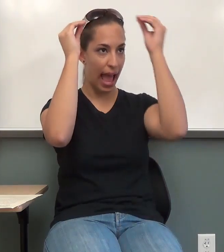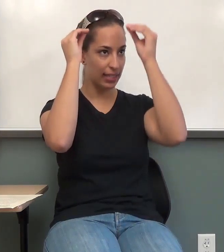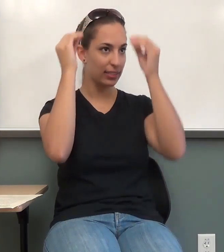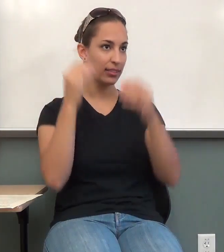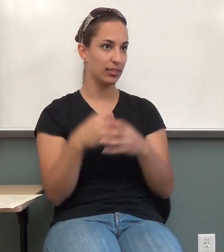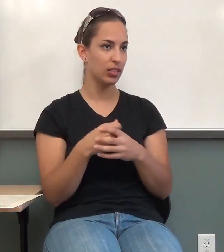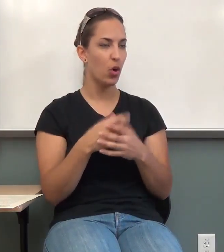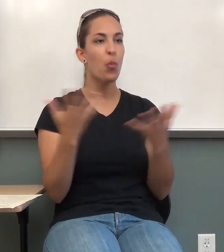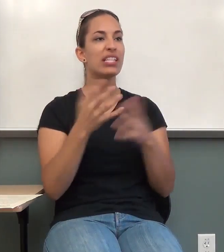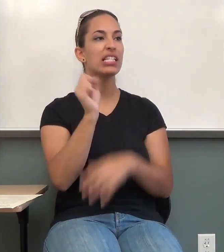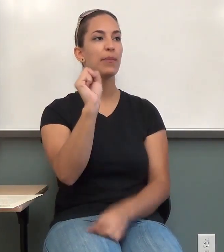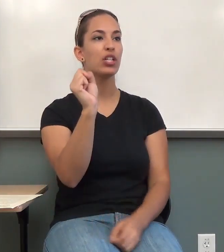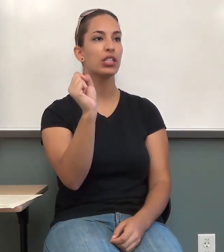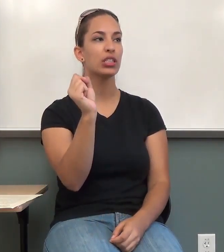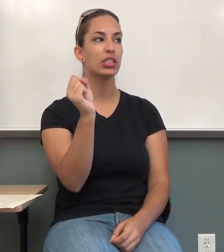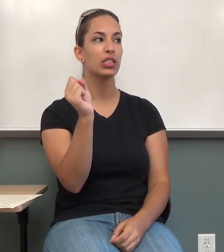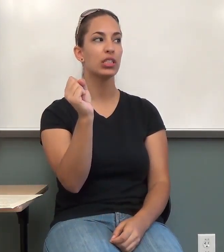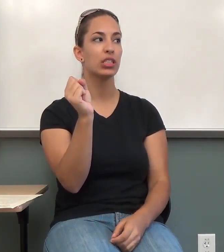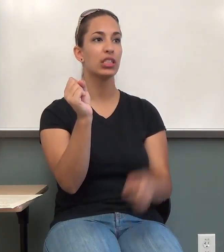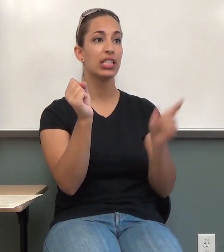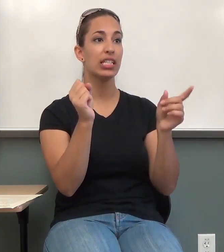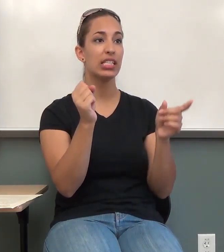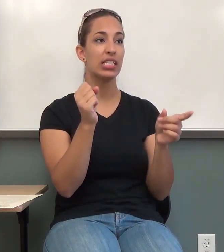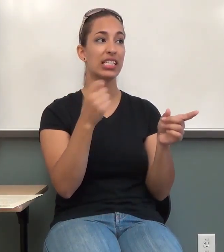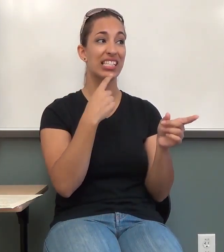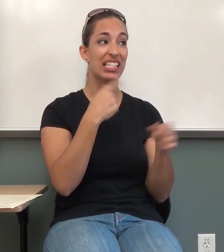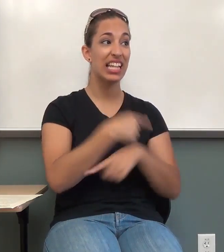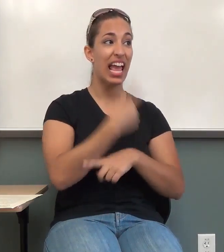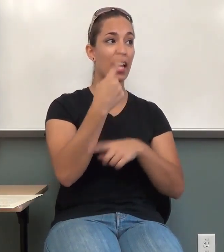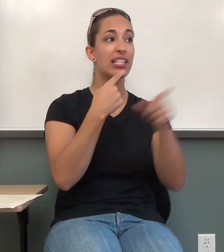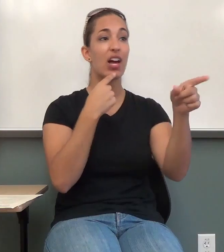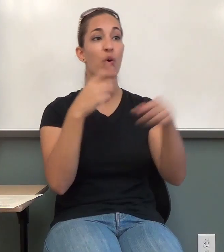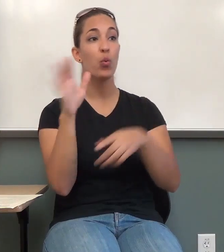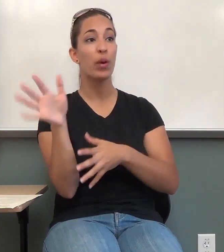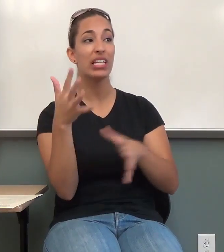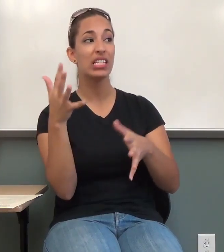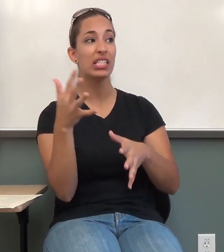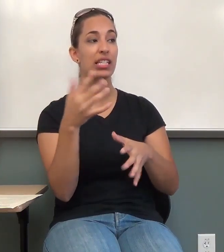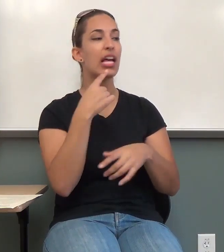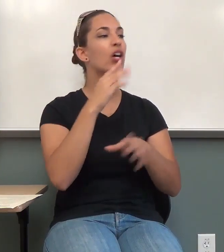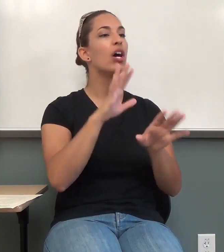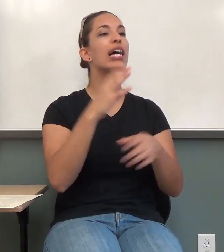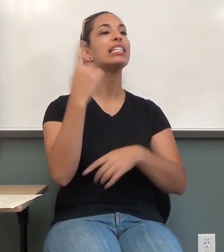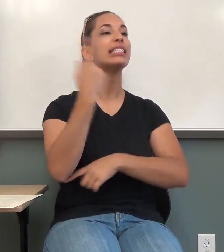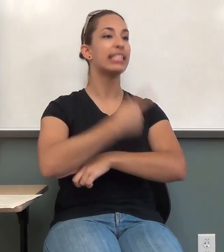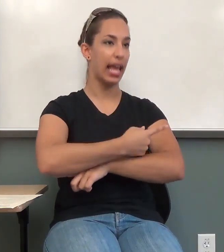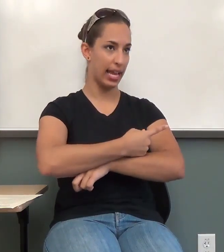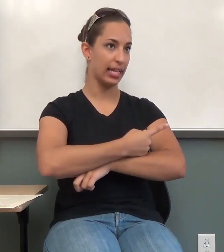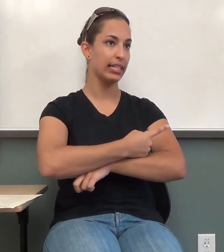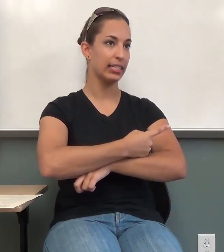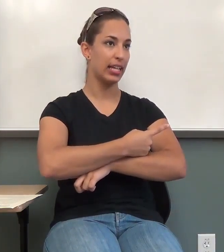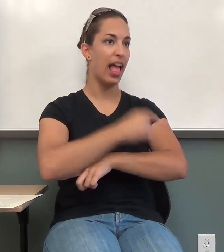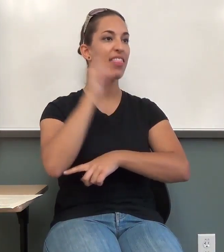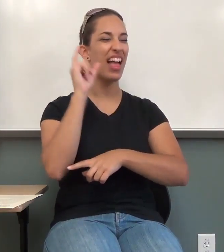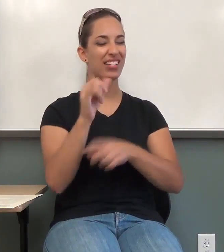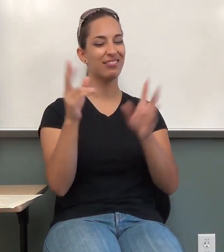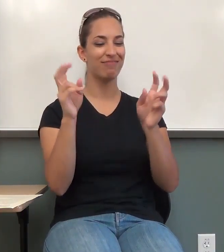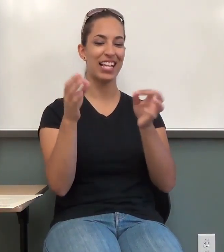subject? Day. Wind. Good. Day. Day. Good. Day. That's a simple subject, isn't it? It's all right.